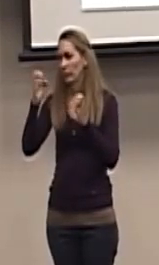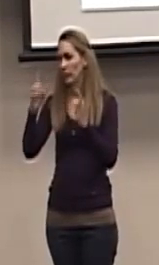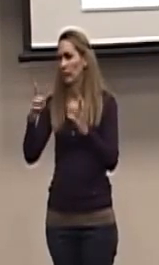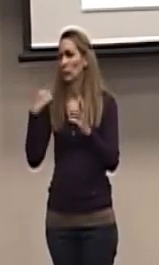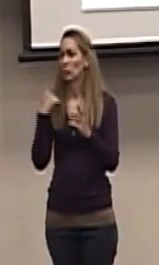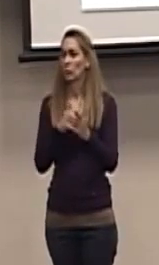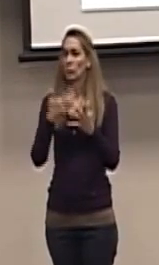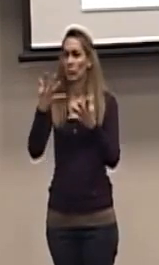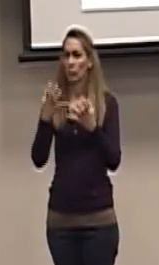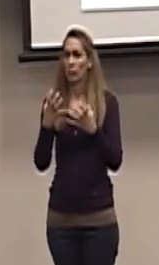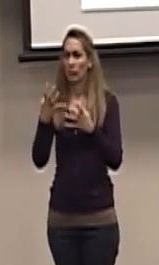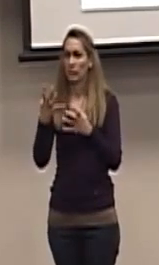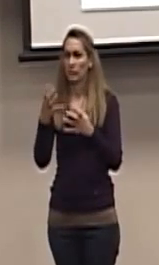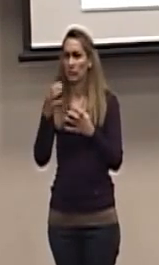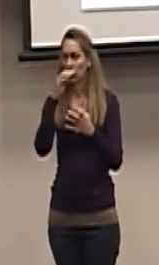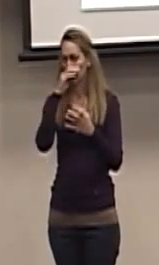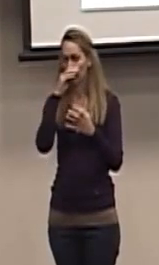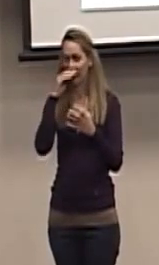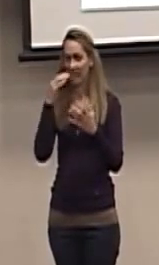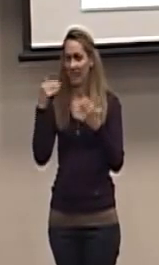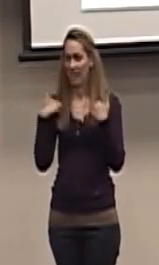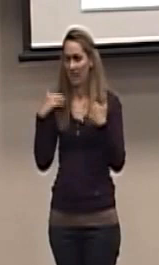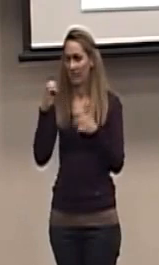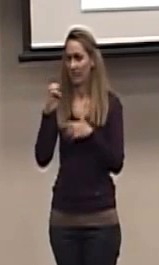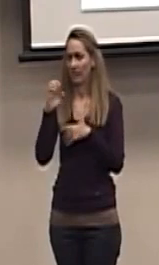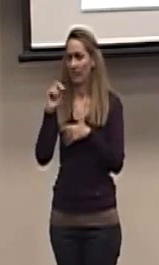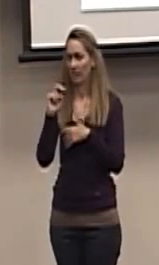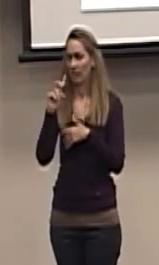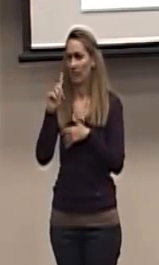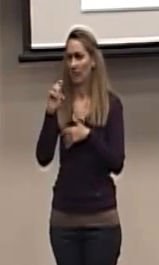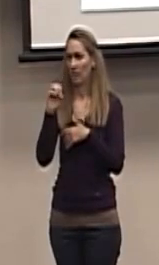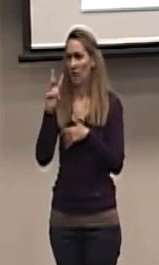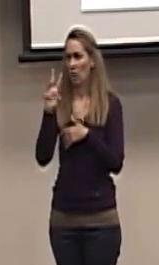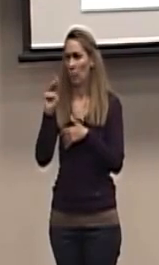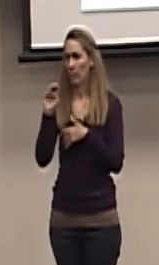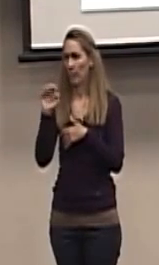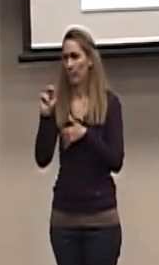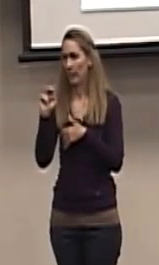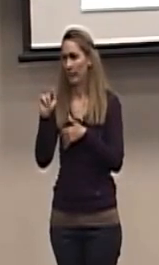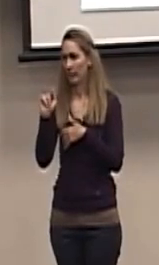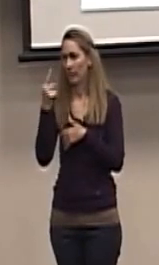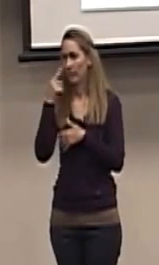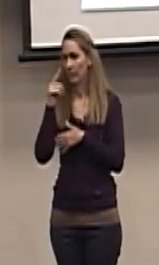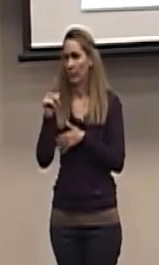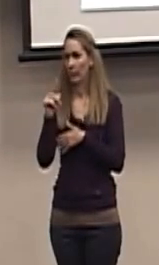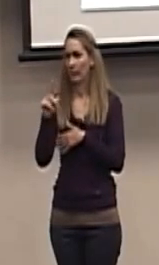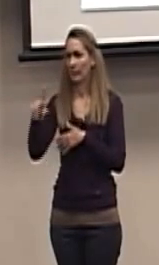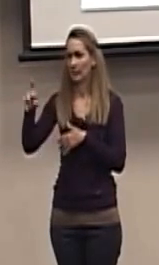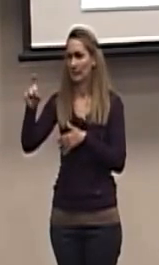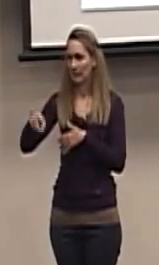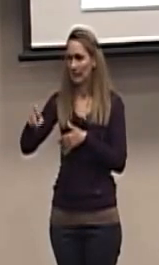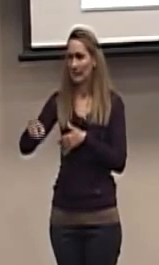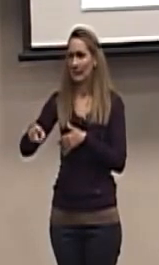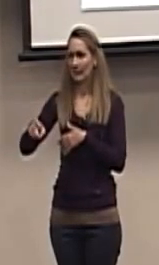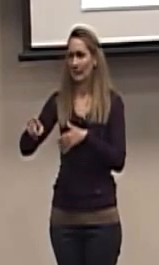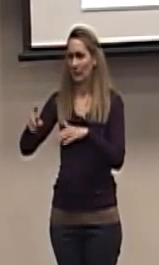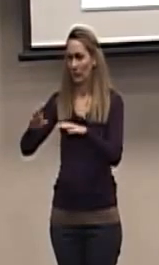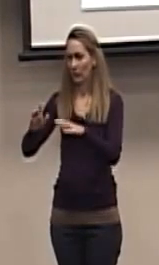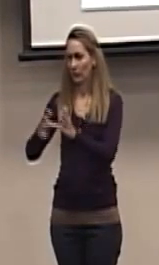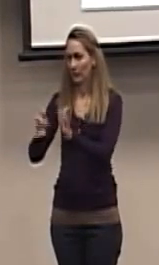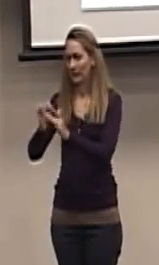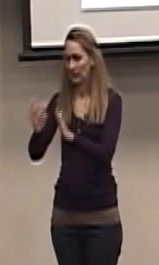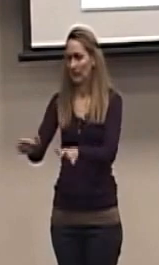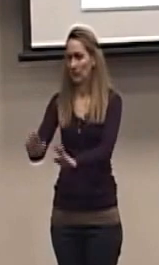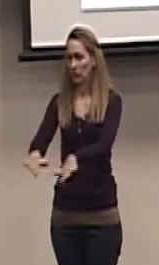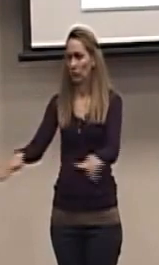want to get some endowment for the brilliant but needy Christian children in the villages so that they